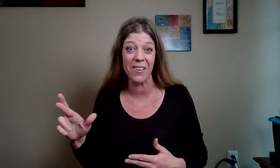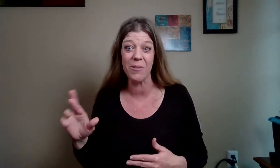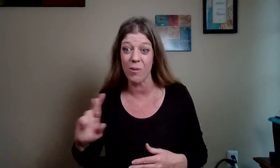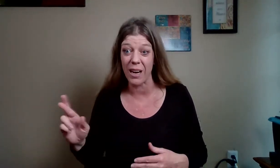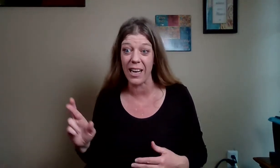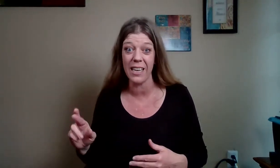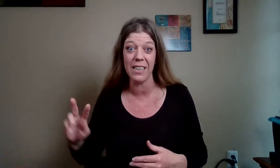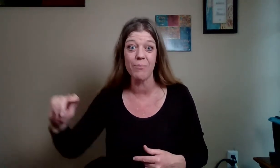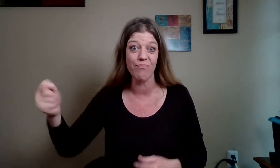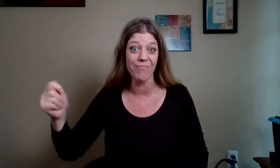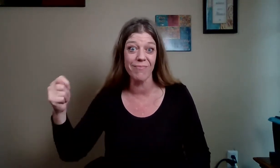easier, right?